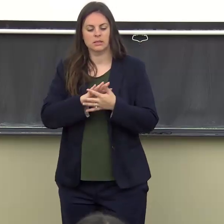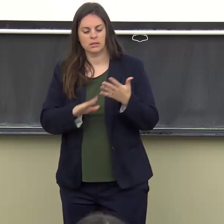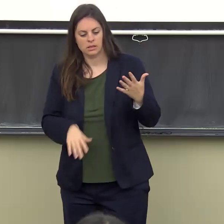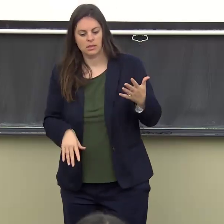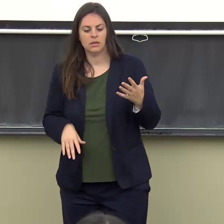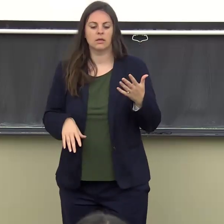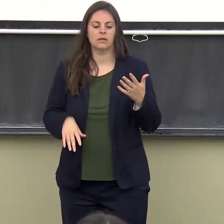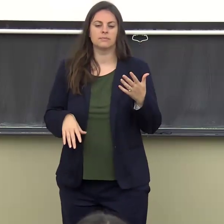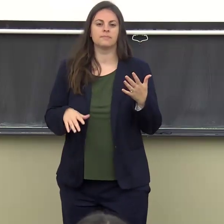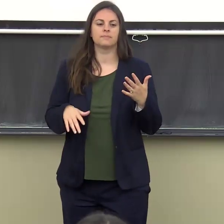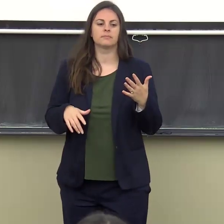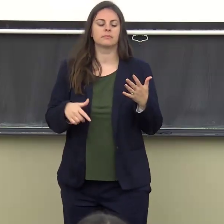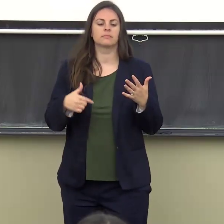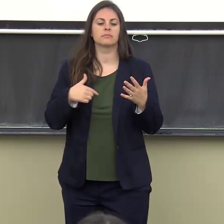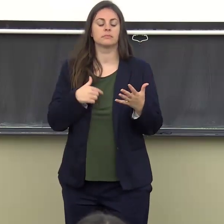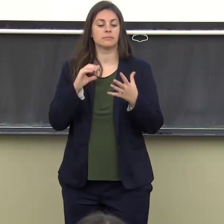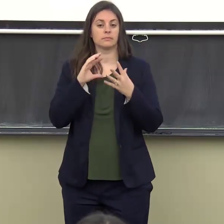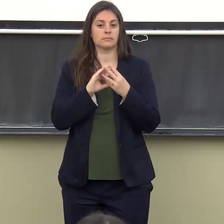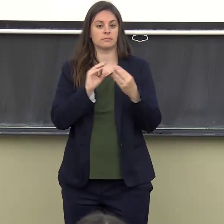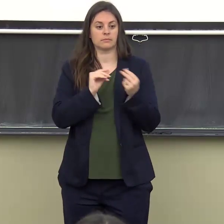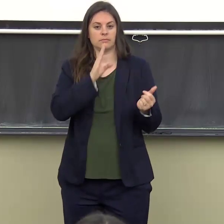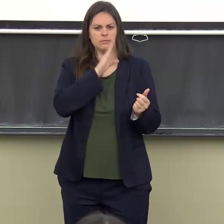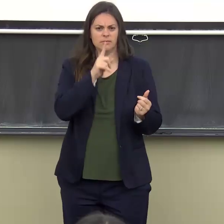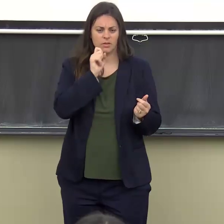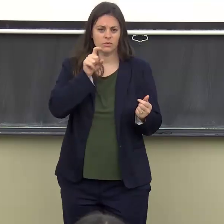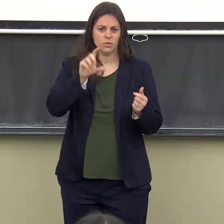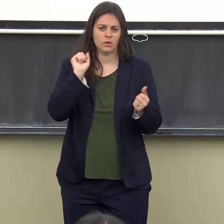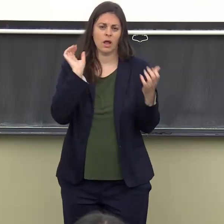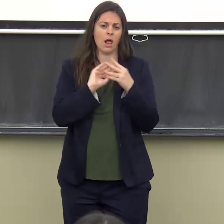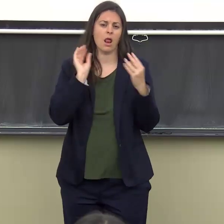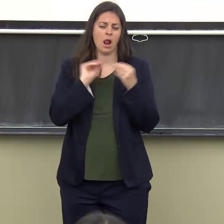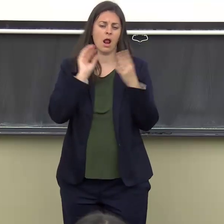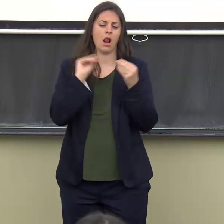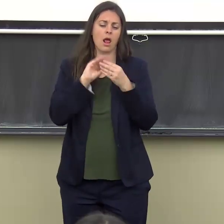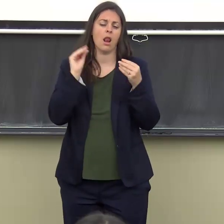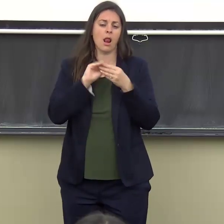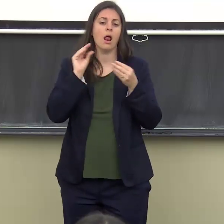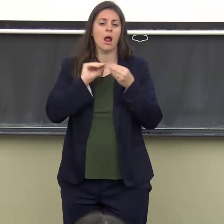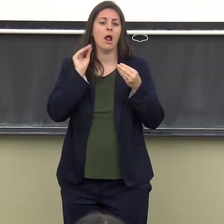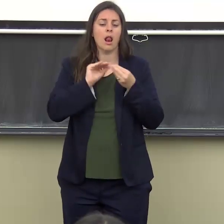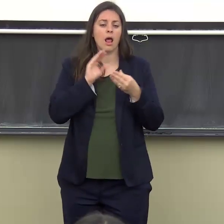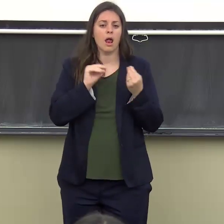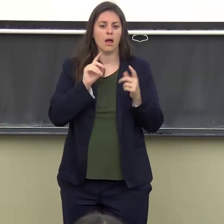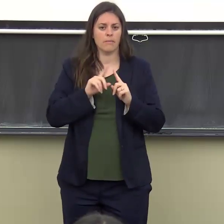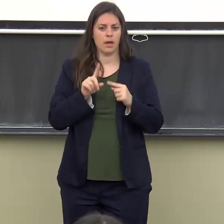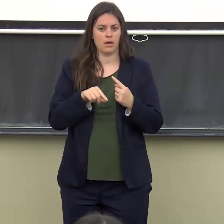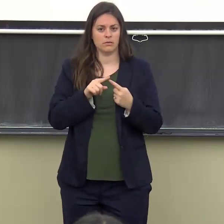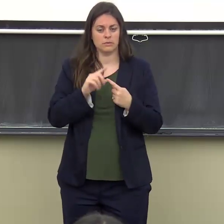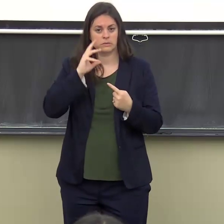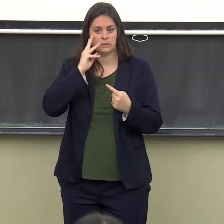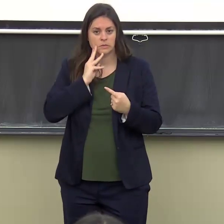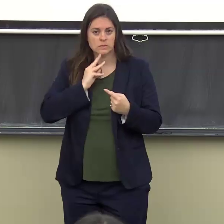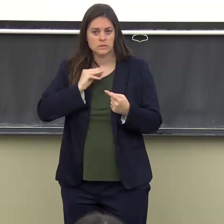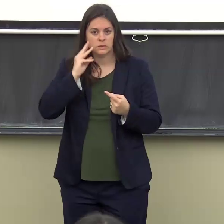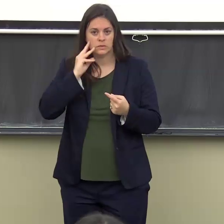that because you can talk about it until you're blue in the face, but unless you experience it, you won't truly know what it's